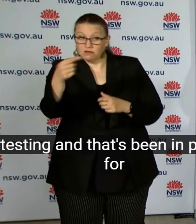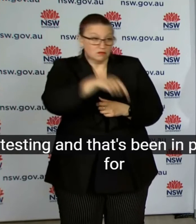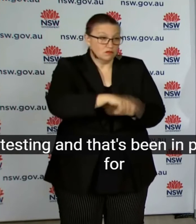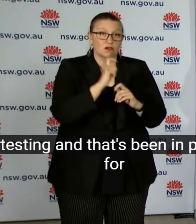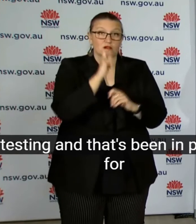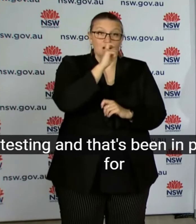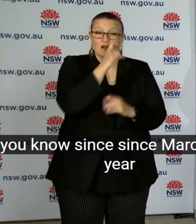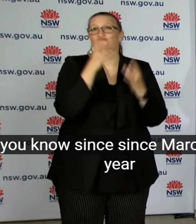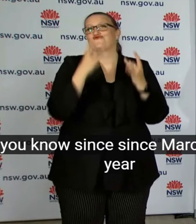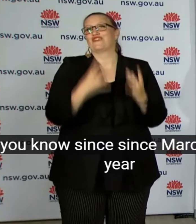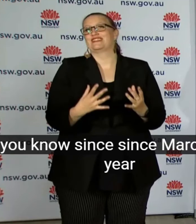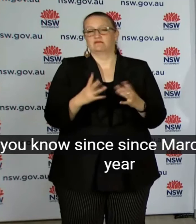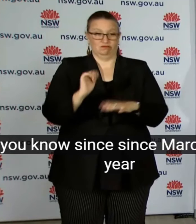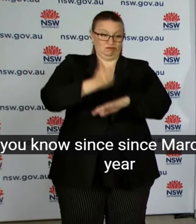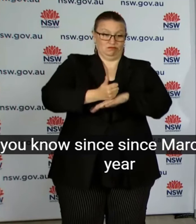since March last year.